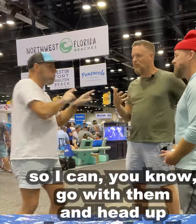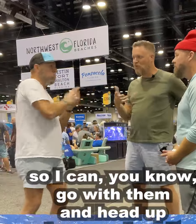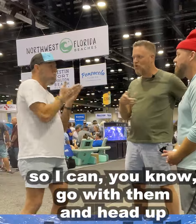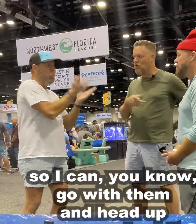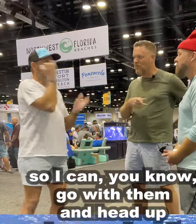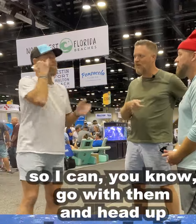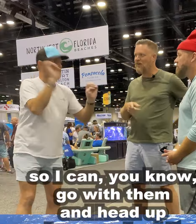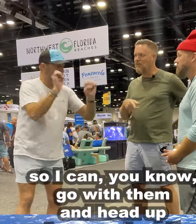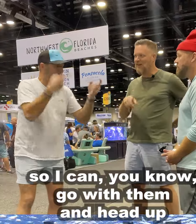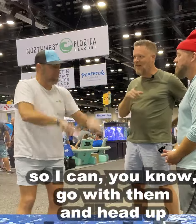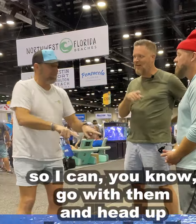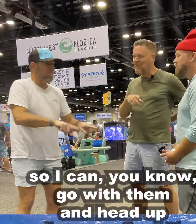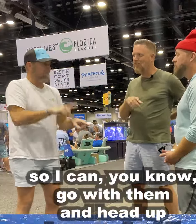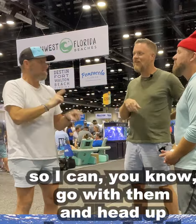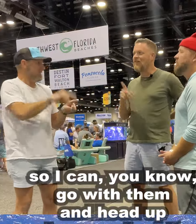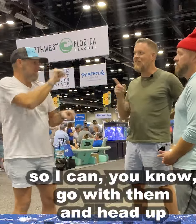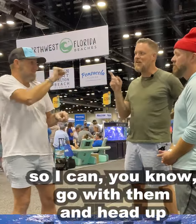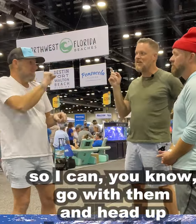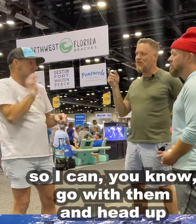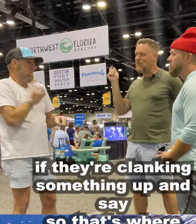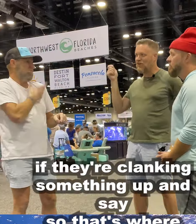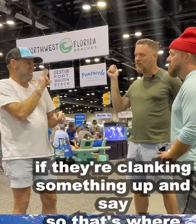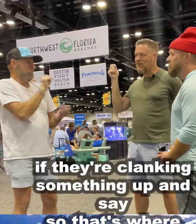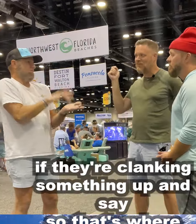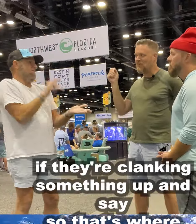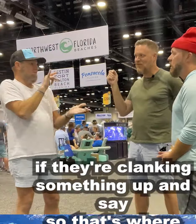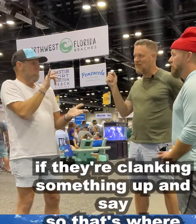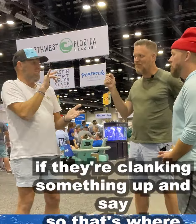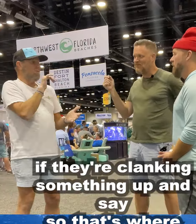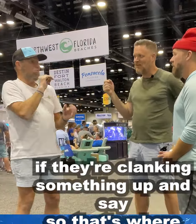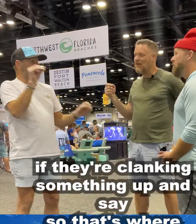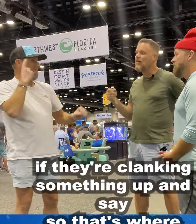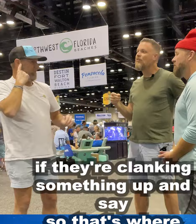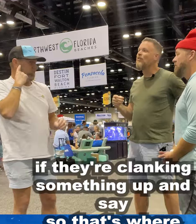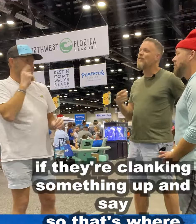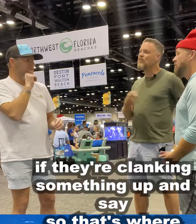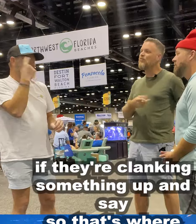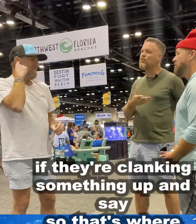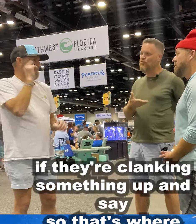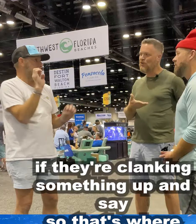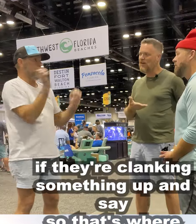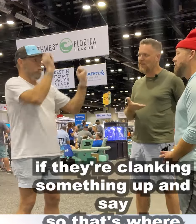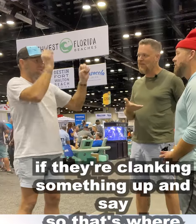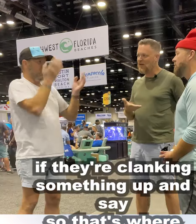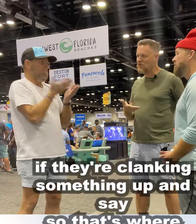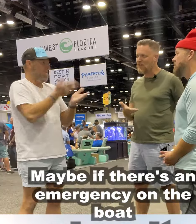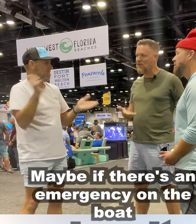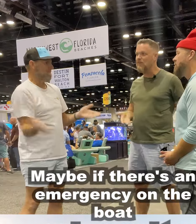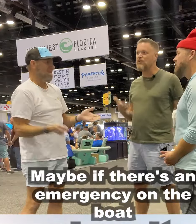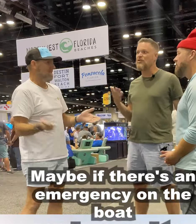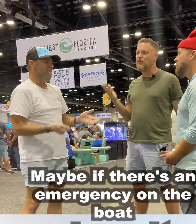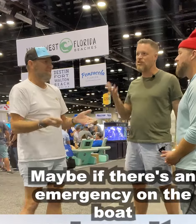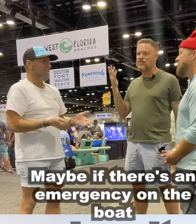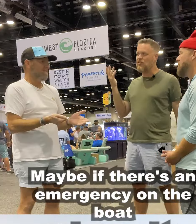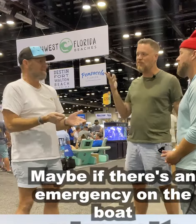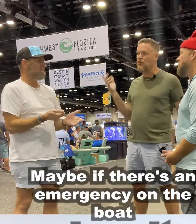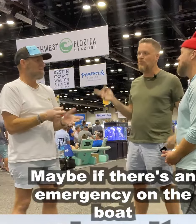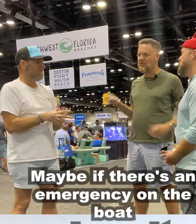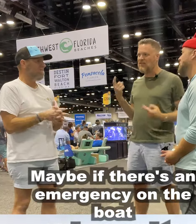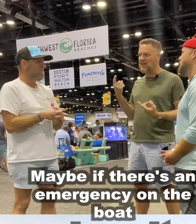go with them and head up because I can't hear if they're clanging something up. So that's where you do have the advantage maybe if there's an emergency on the boat and we need to